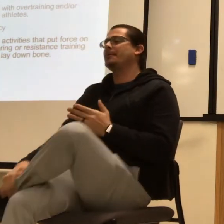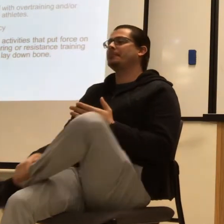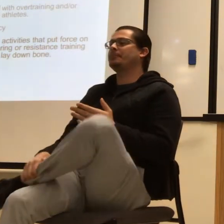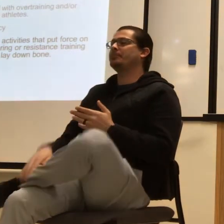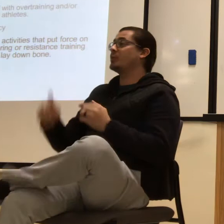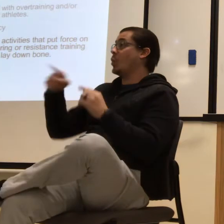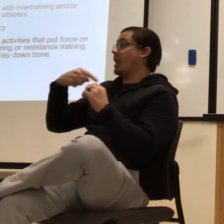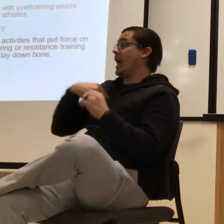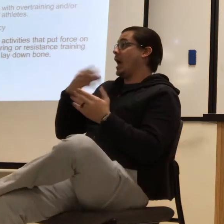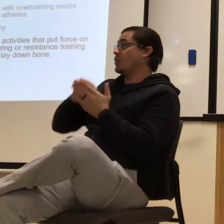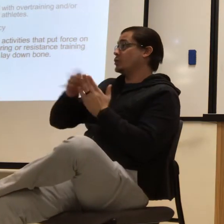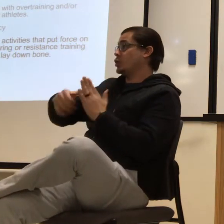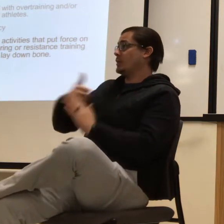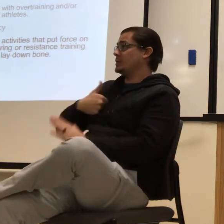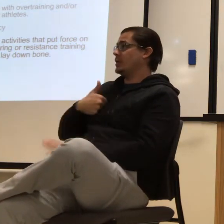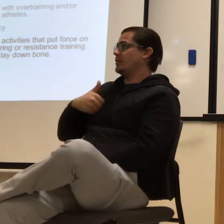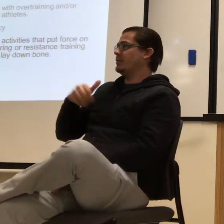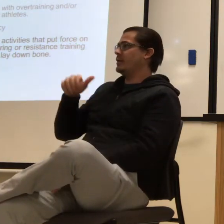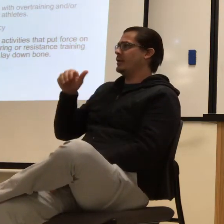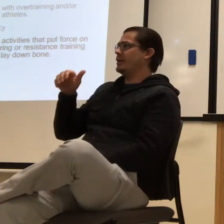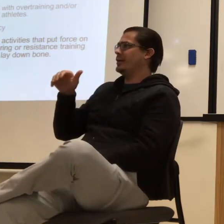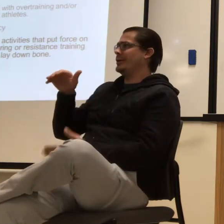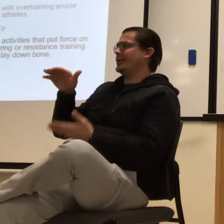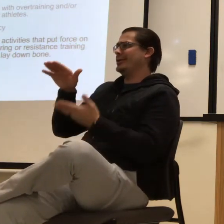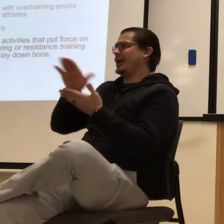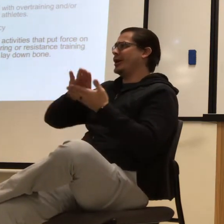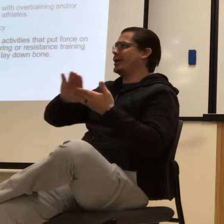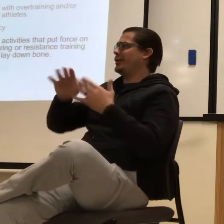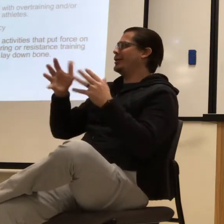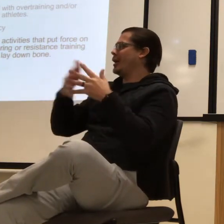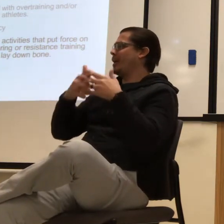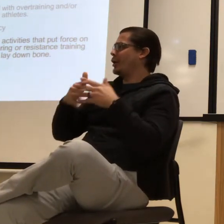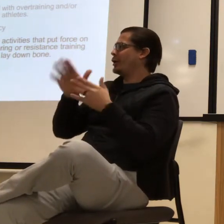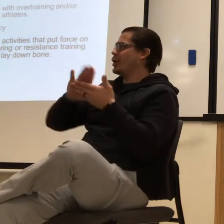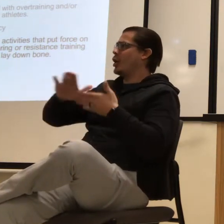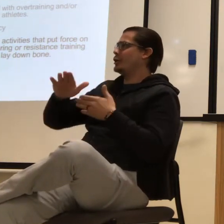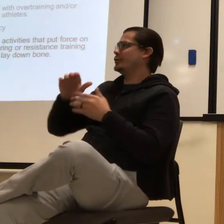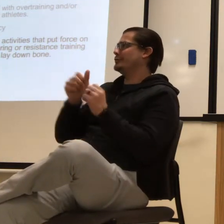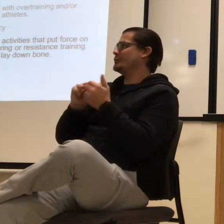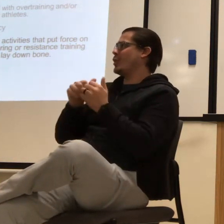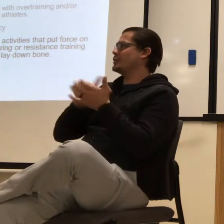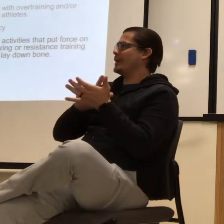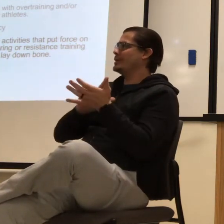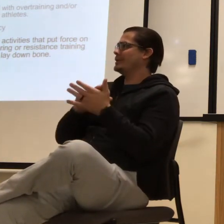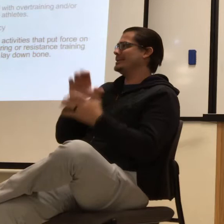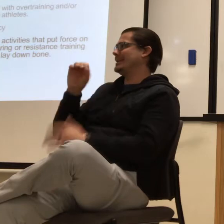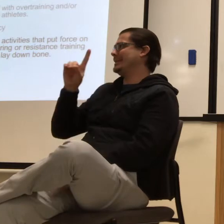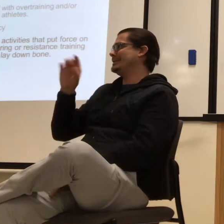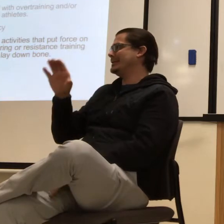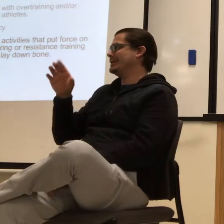when I was a student, like the American College of Sports Medicine and the CDC, they came together and they put out a statement to the general